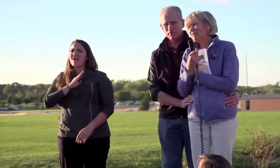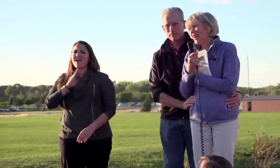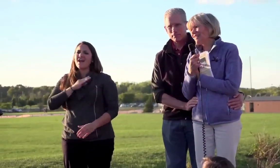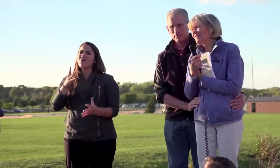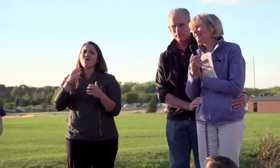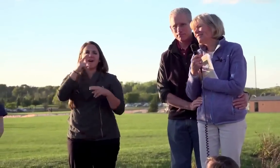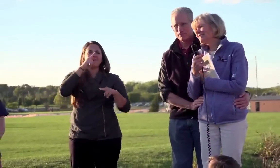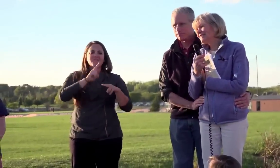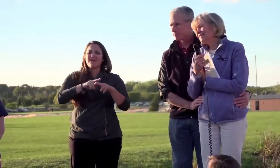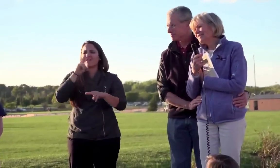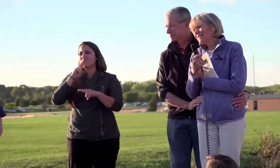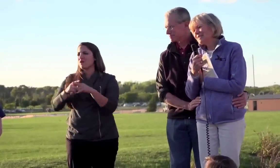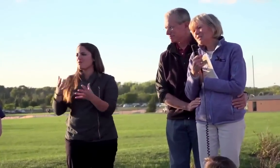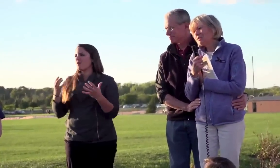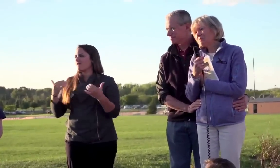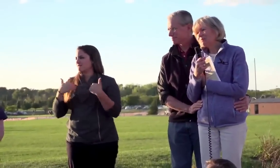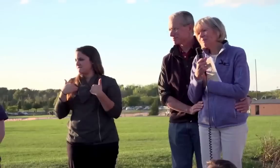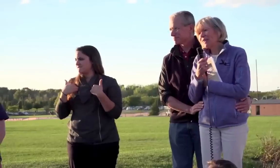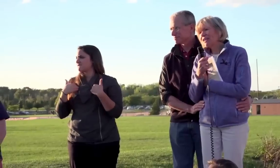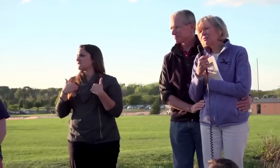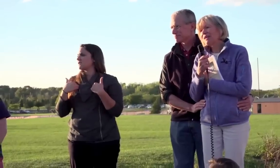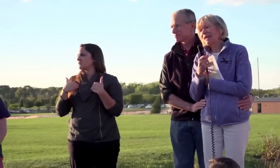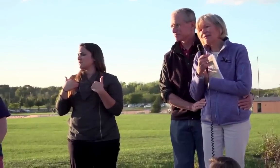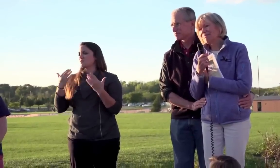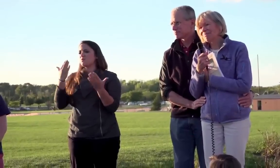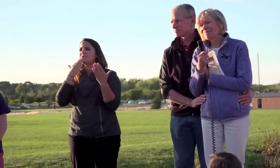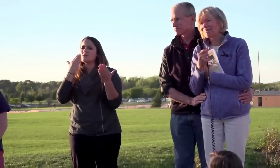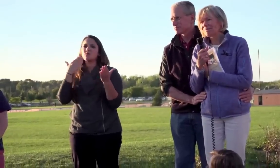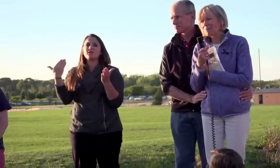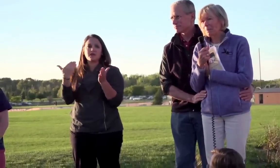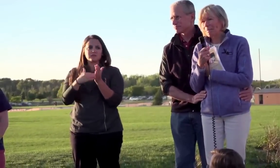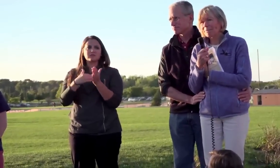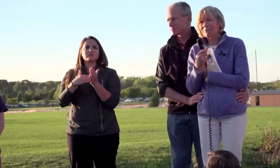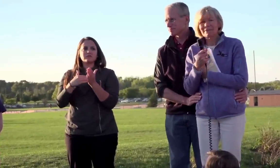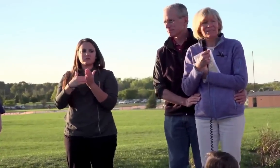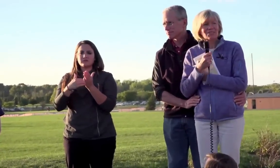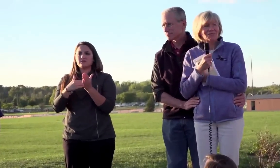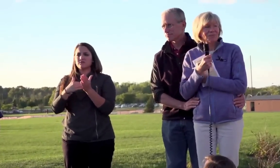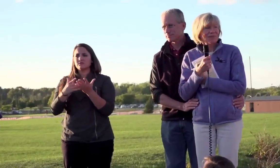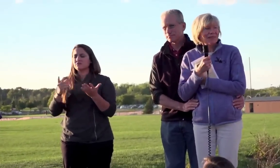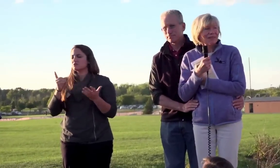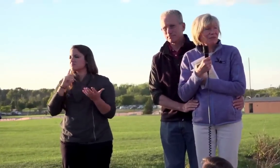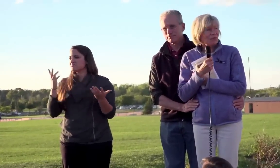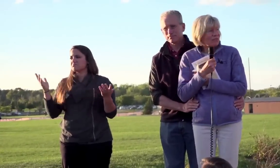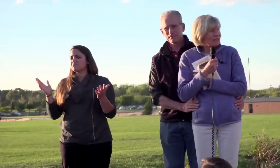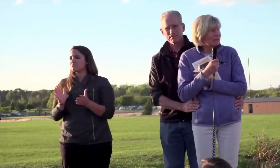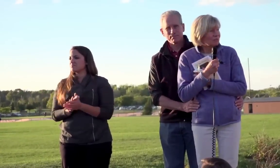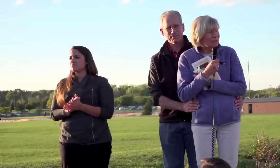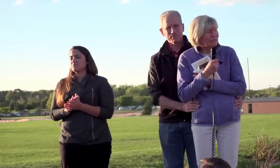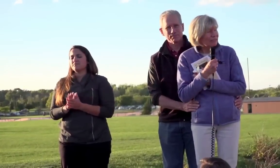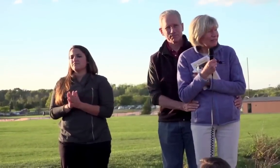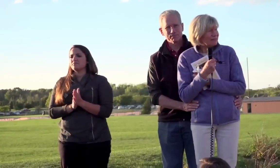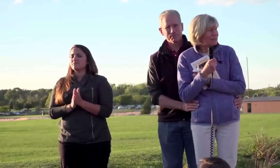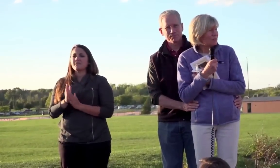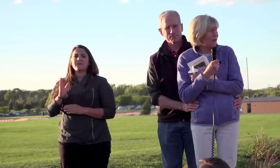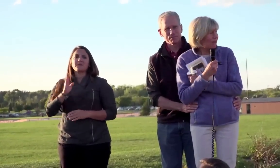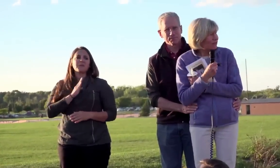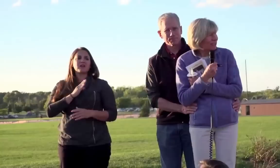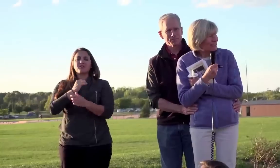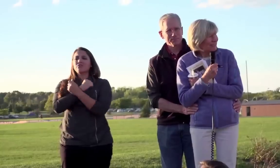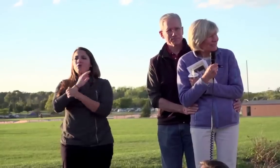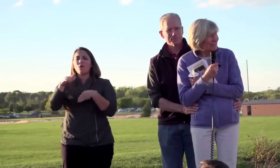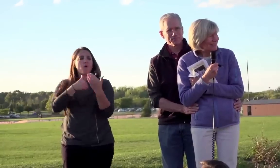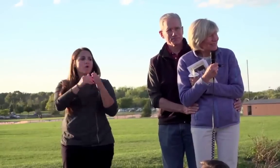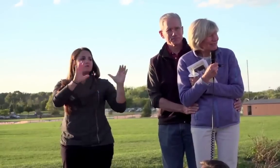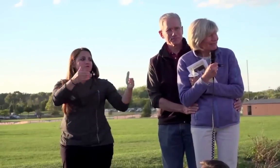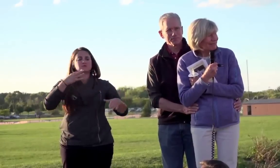Hi everybody, we're really with long hair, so we're all here burn with those candles. It's a big community here. I'd like to just talk about my very close friends, what a great